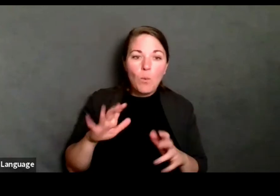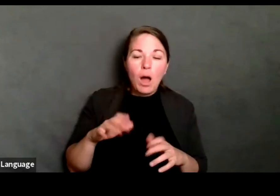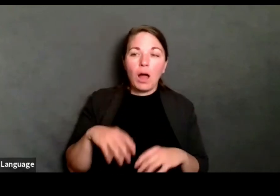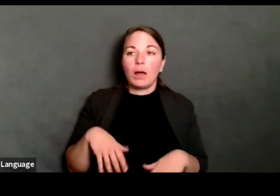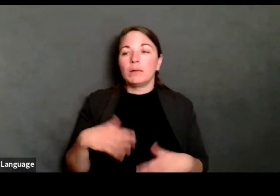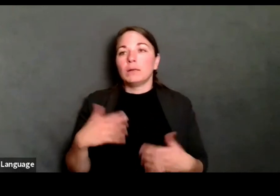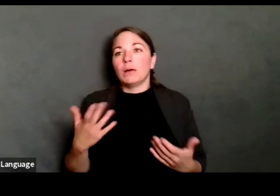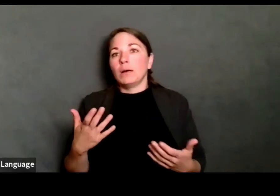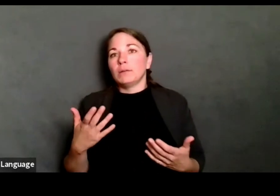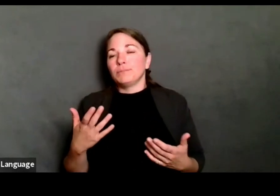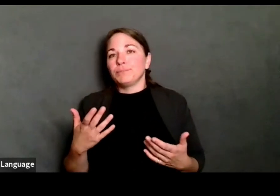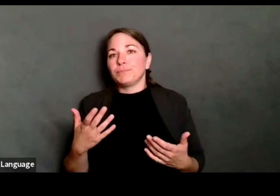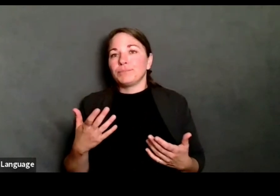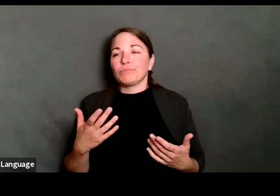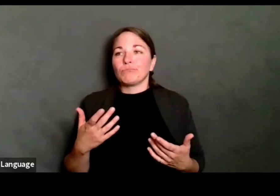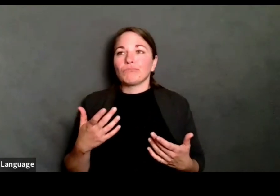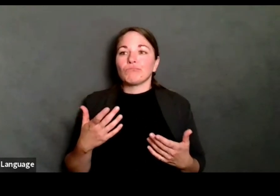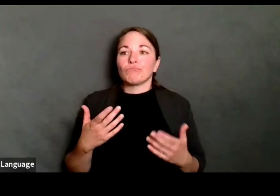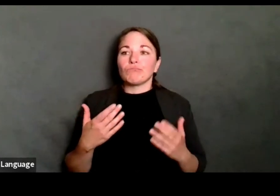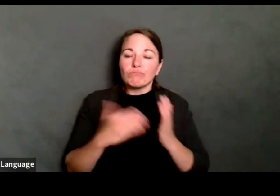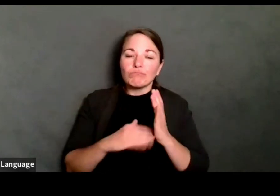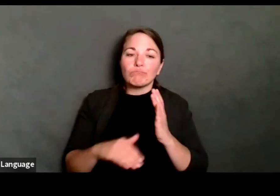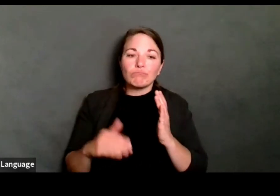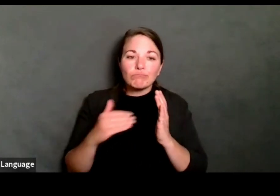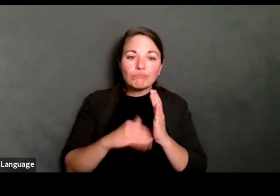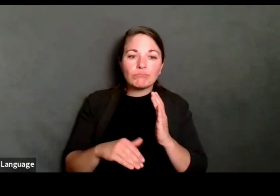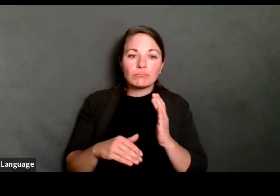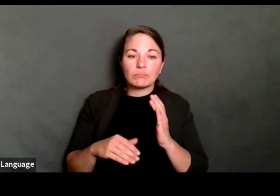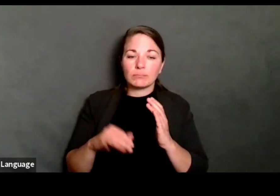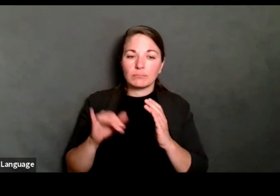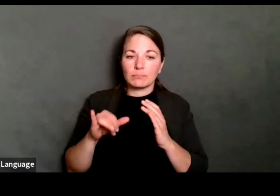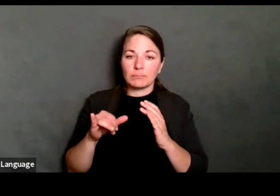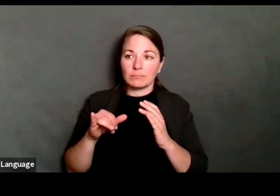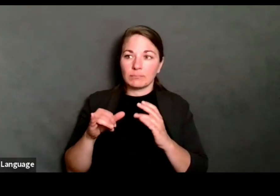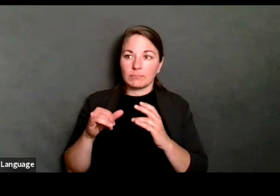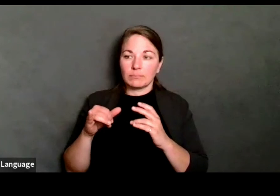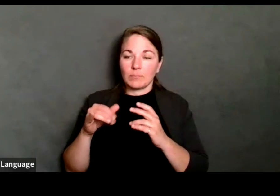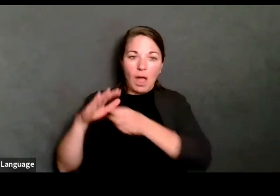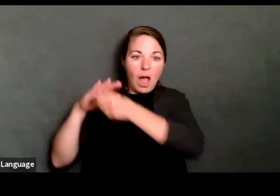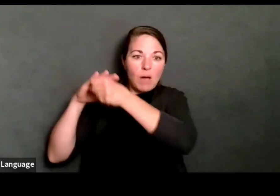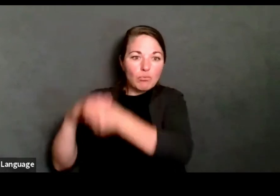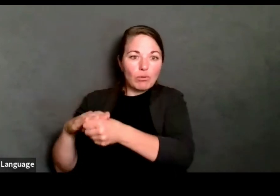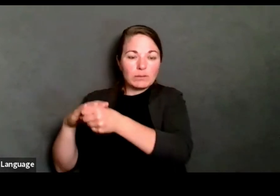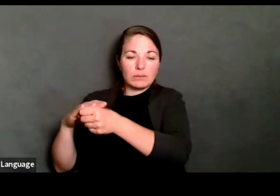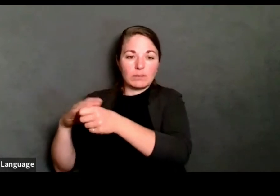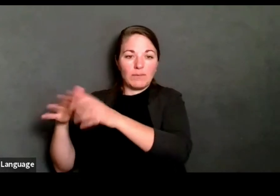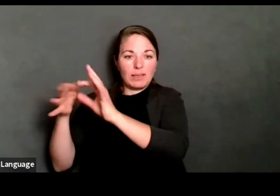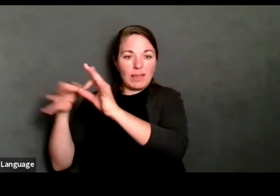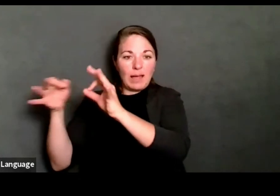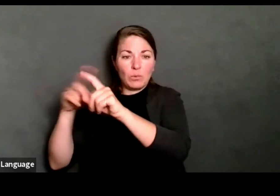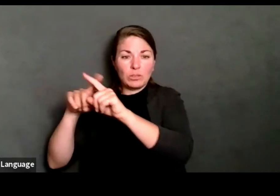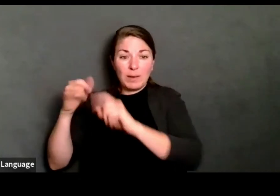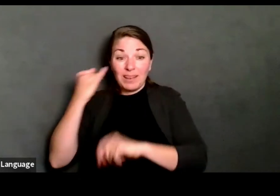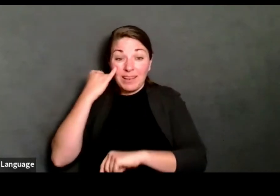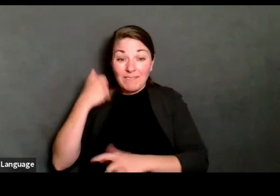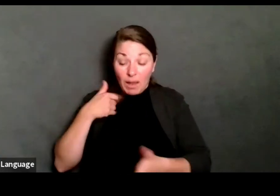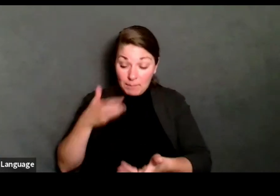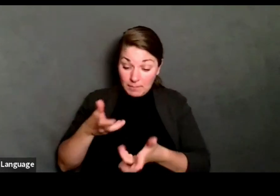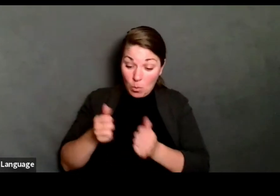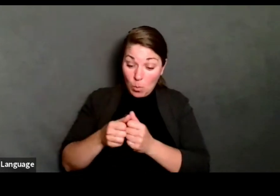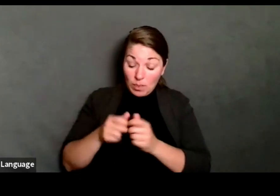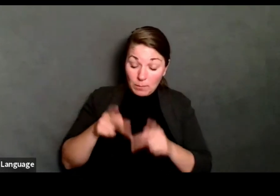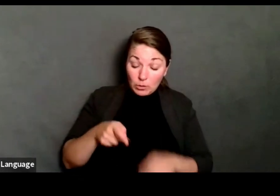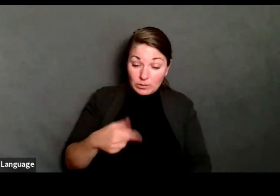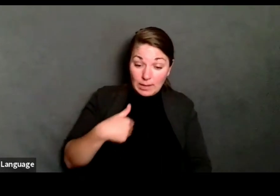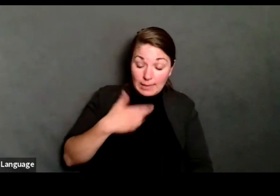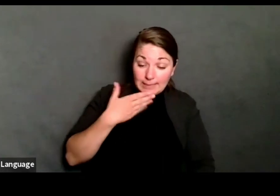or replicate harmful or oppressive narratives, but if I'm speaking to someone who doesn't understand what I